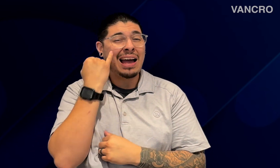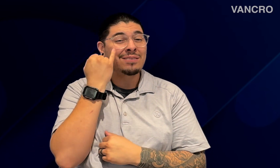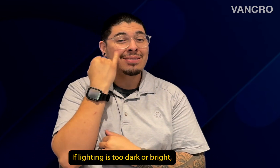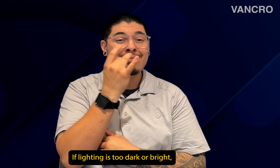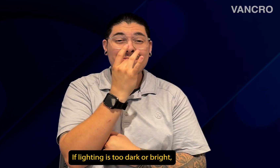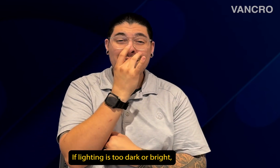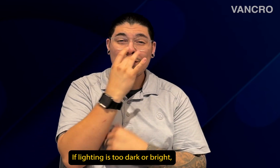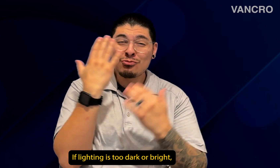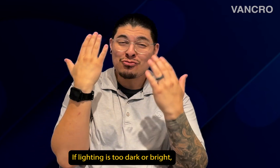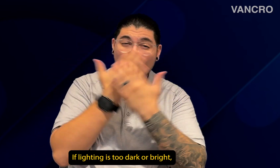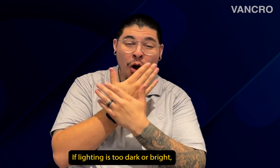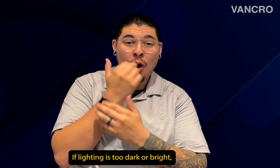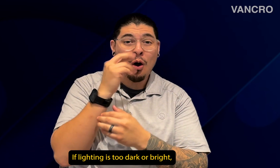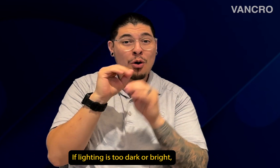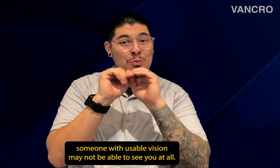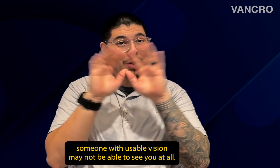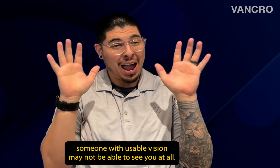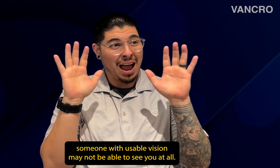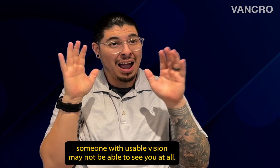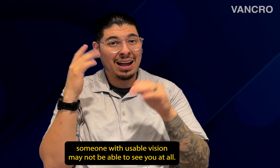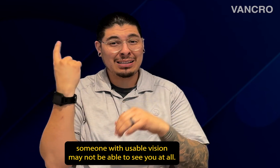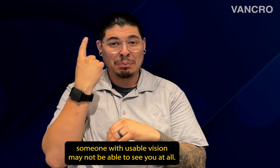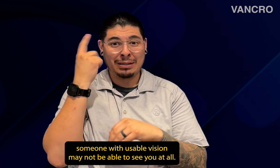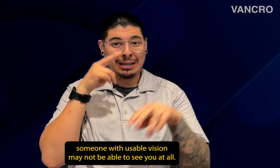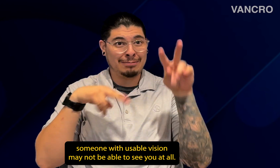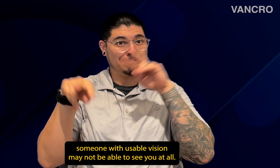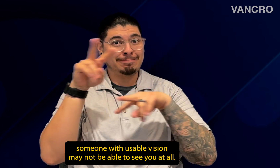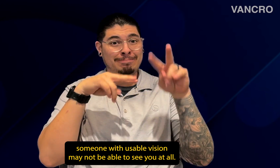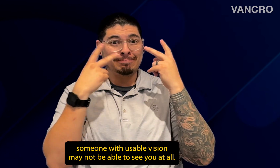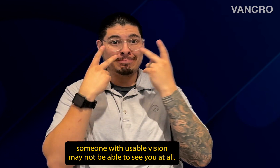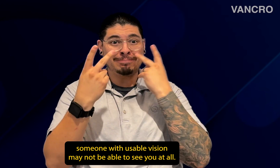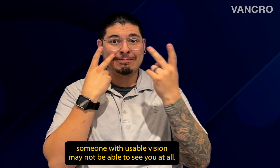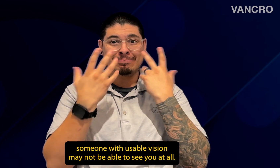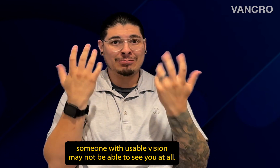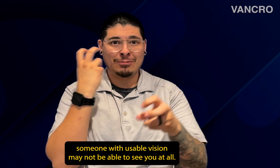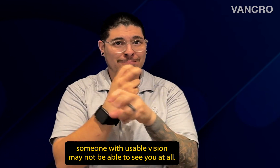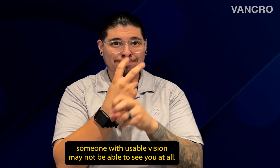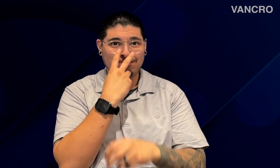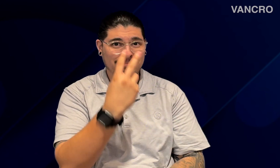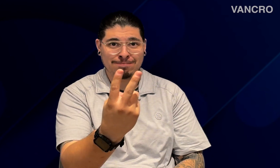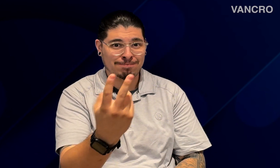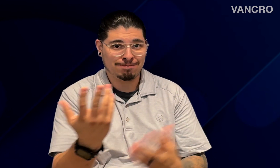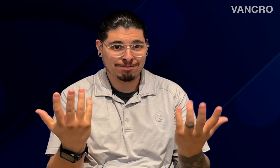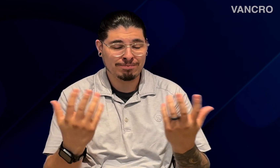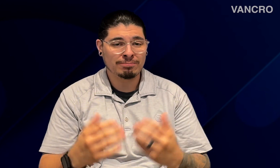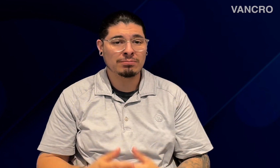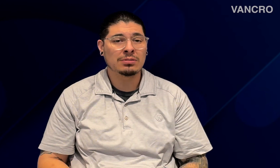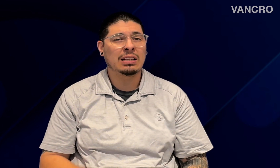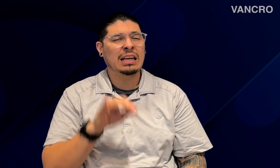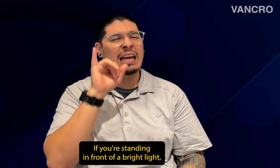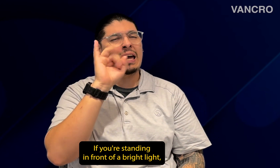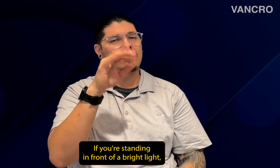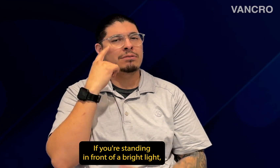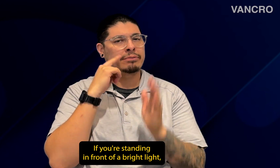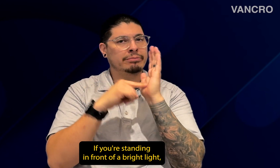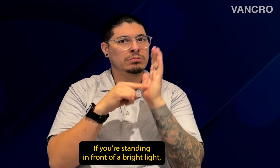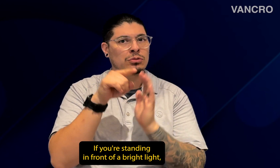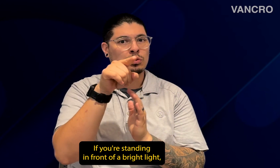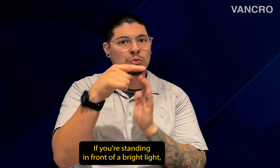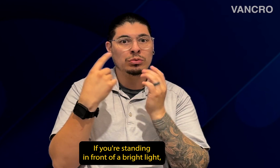If lighting is too dark or bright, someone with usable vision may not be able to see you at all. If you're standing in front of a bright